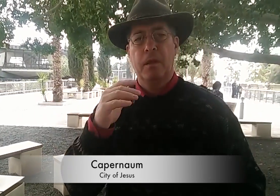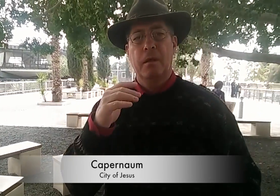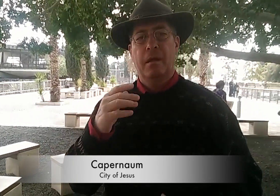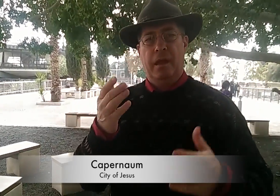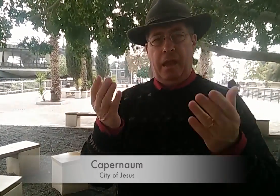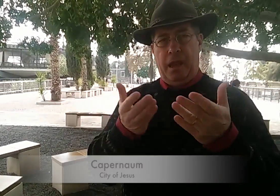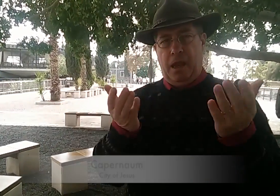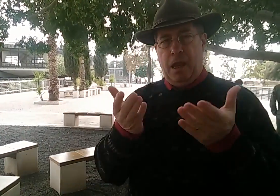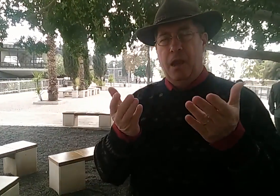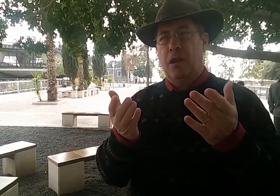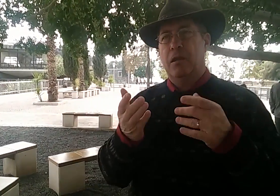The city of Capernaum.